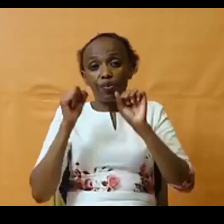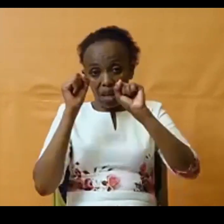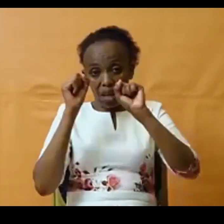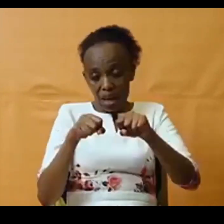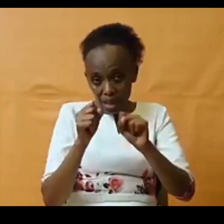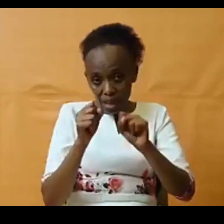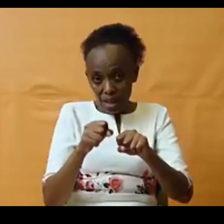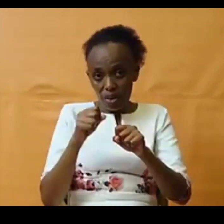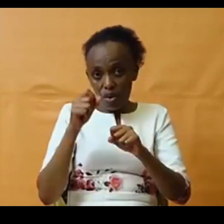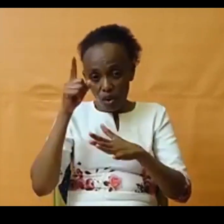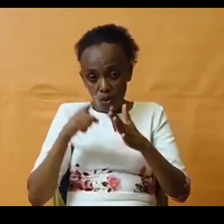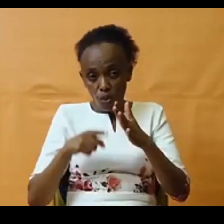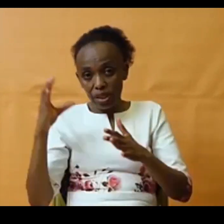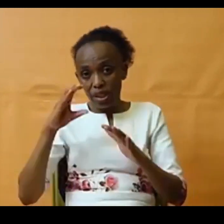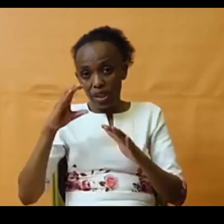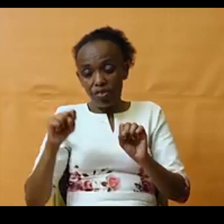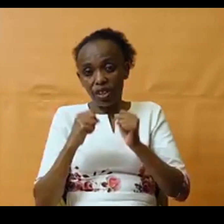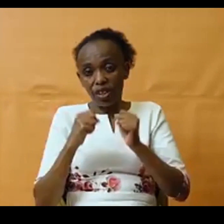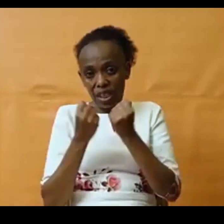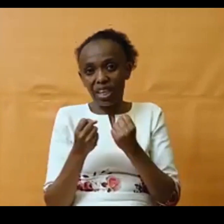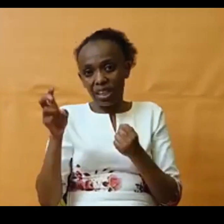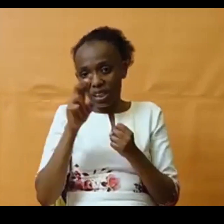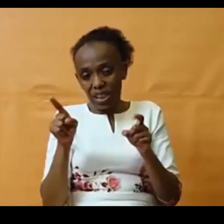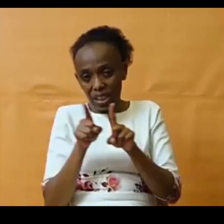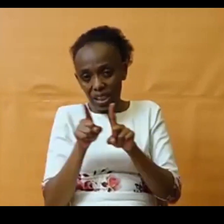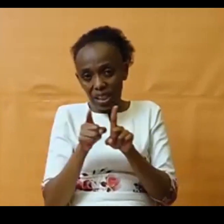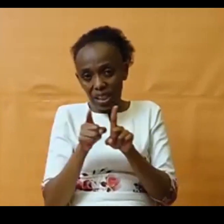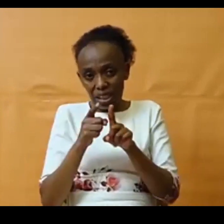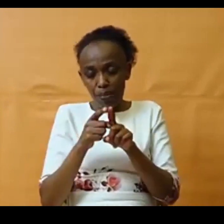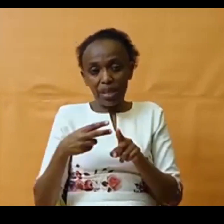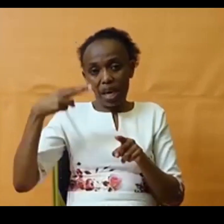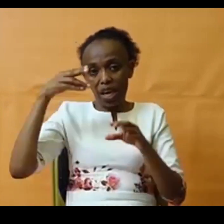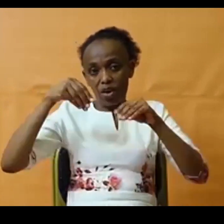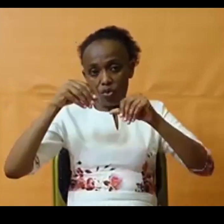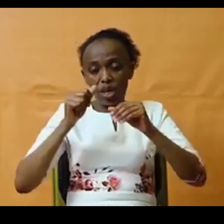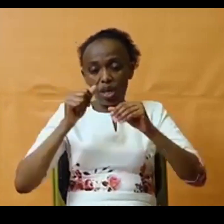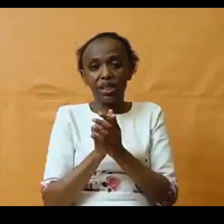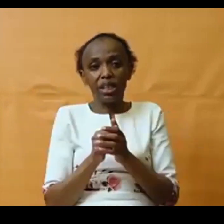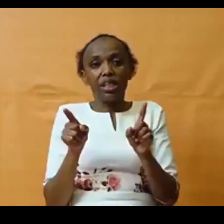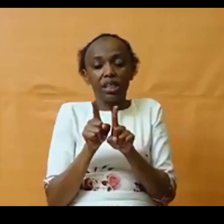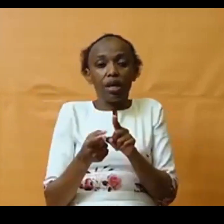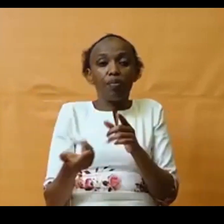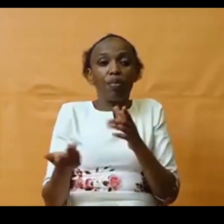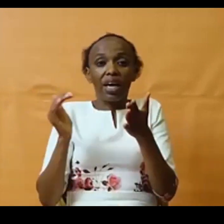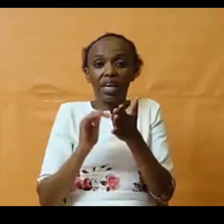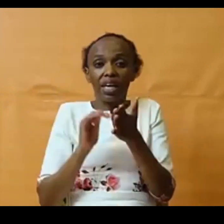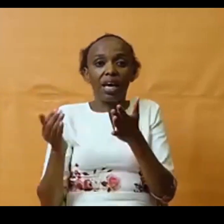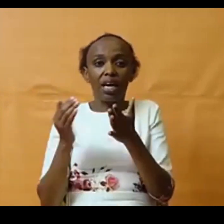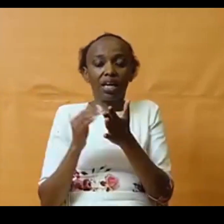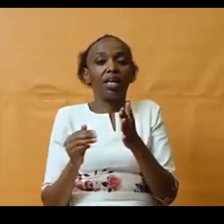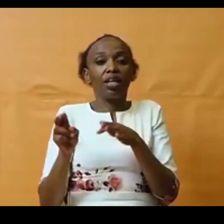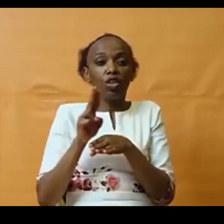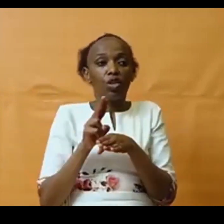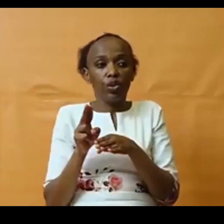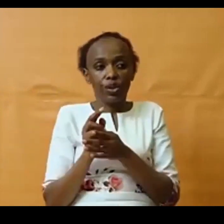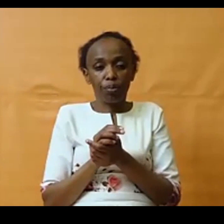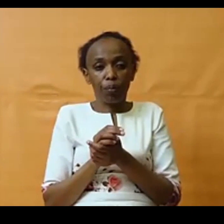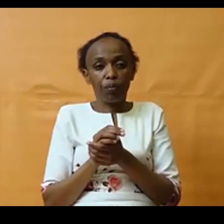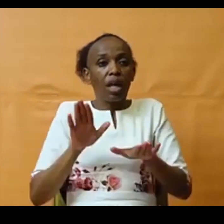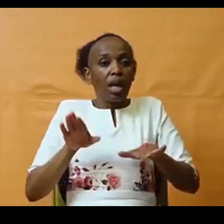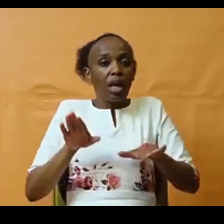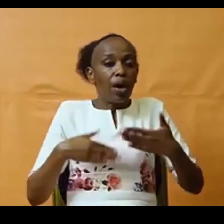on what civil society sees as high quality. Is it recurrent expenditure? Is it recurrent expenditure? And how does